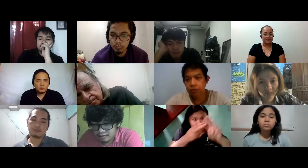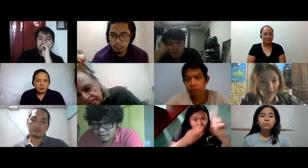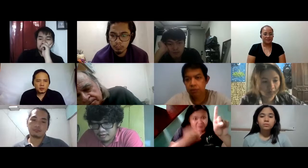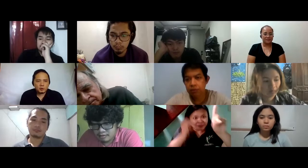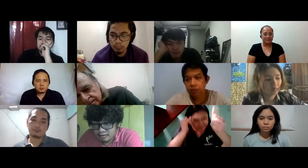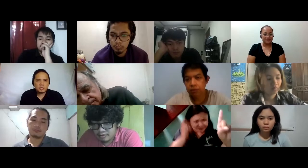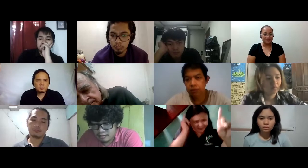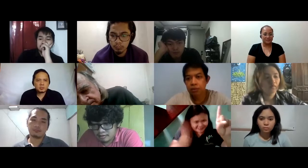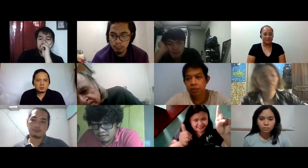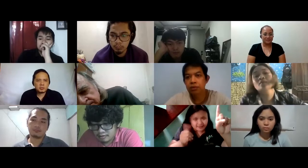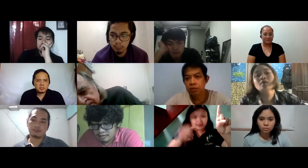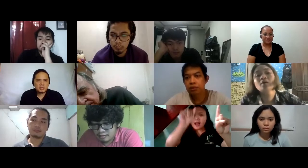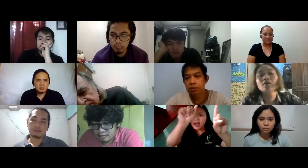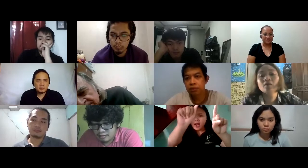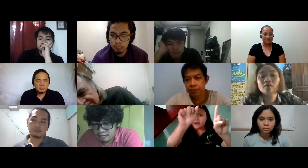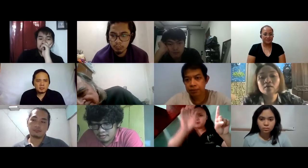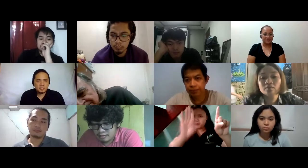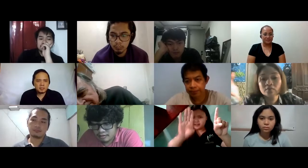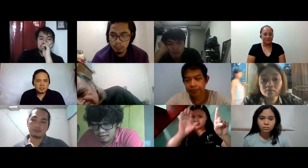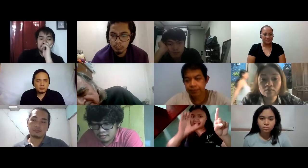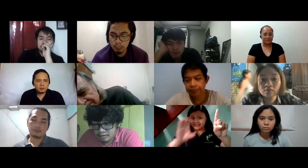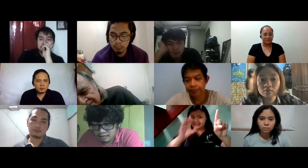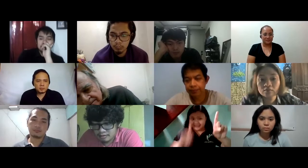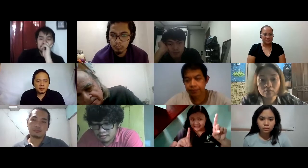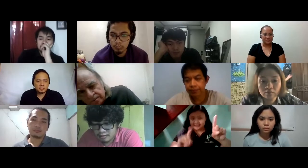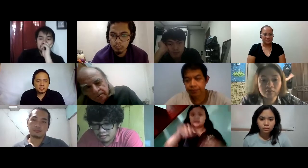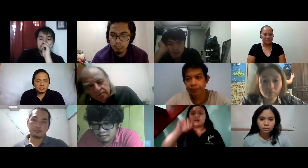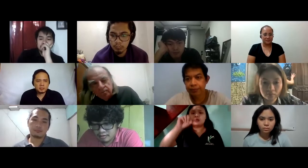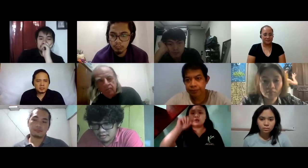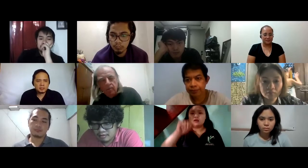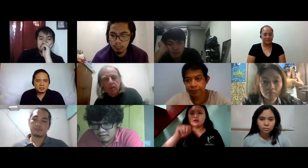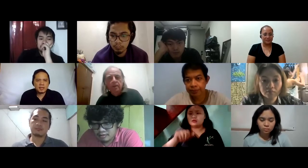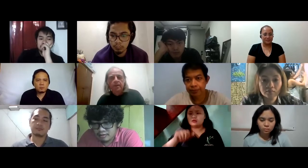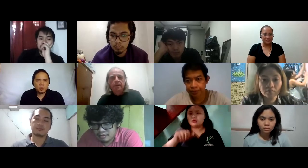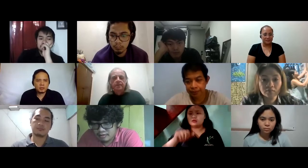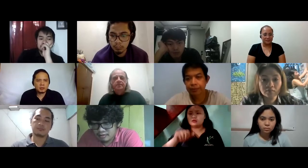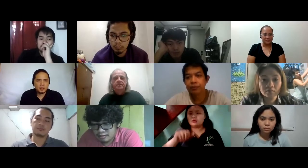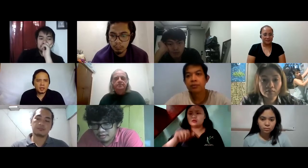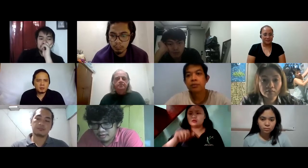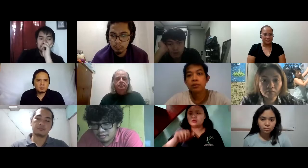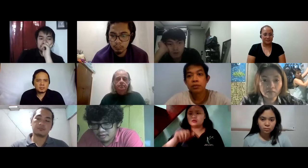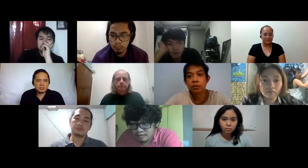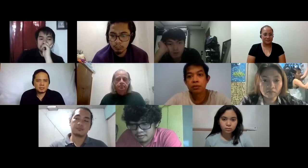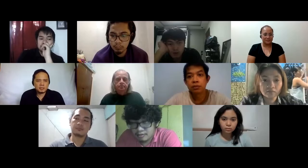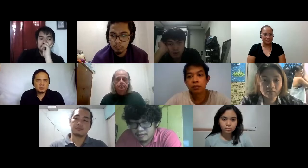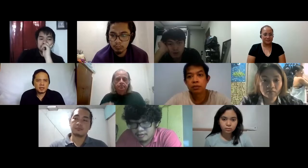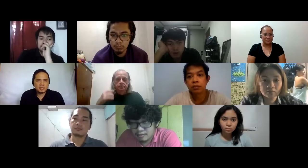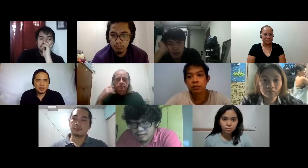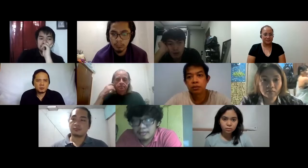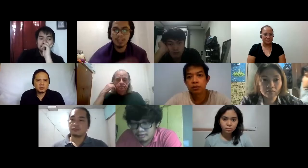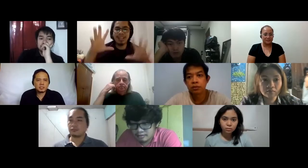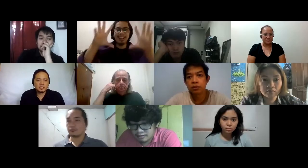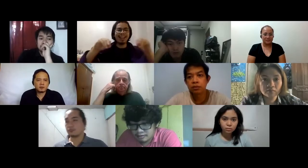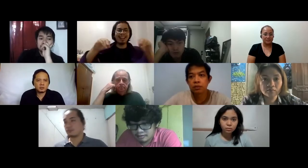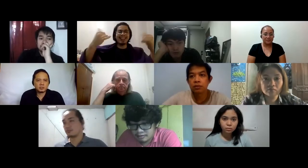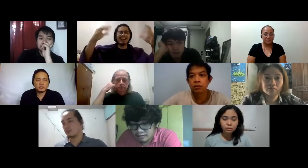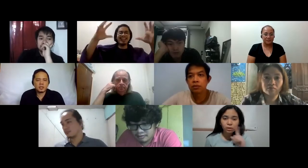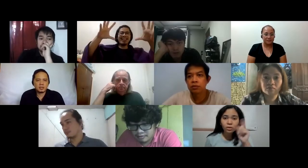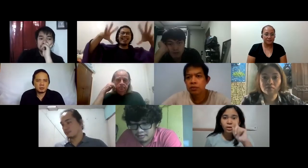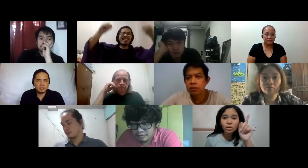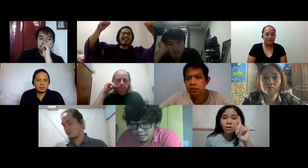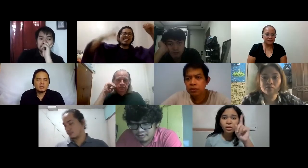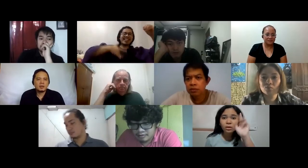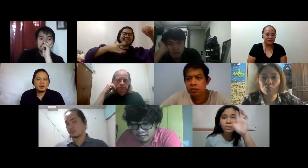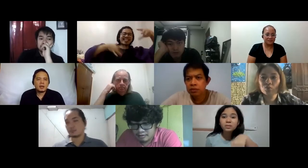And with those multiple choices, A, B, C, D, which was mentioned, same one. A, B, C, D, sign language, deaf culture,